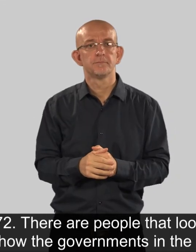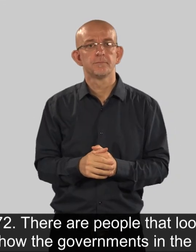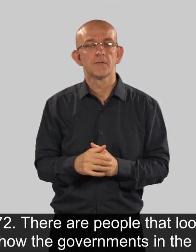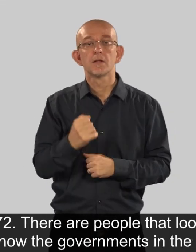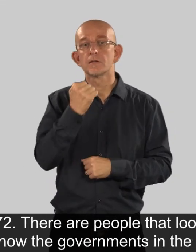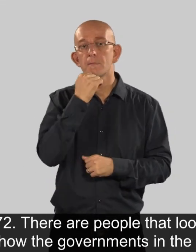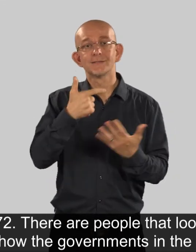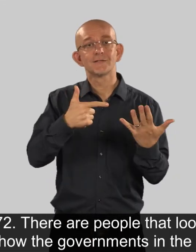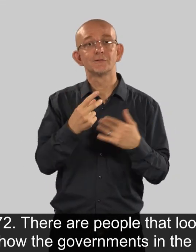72.